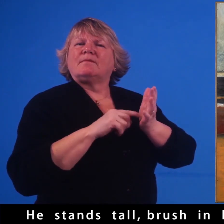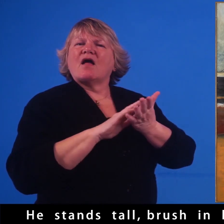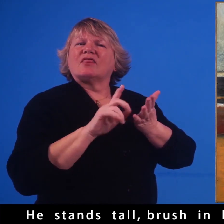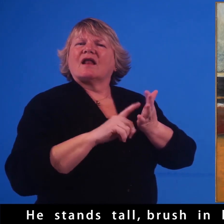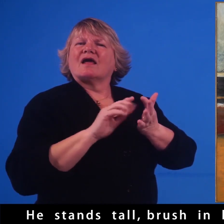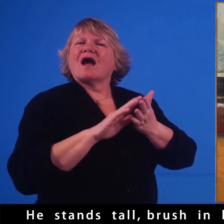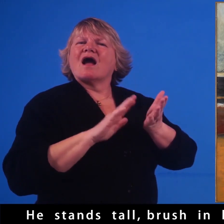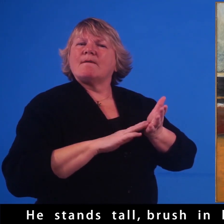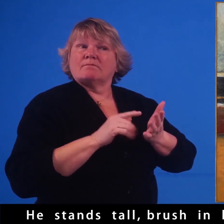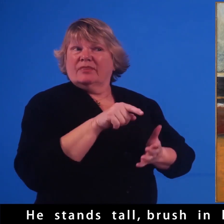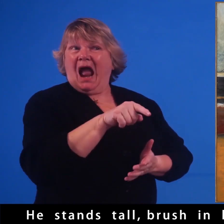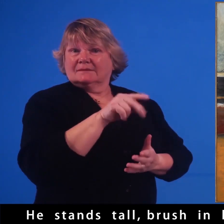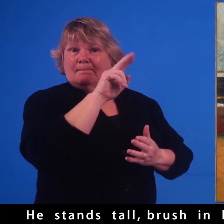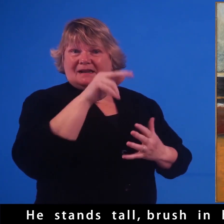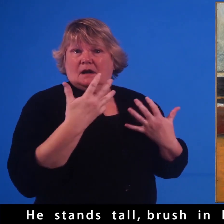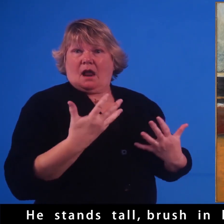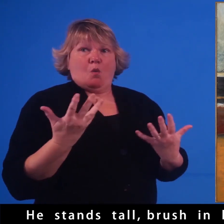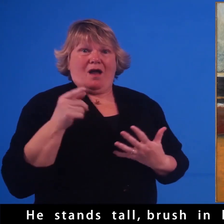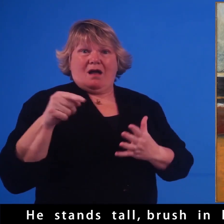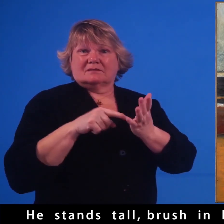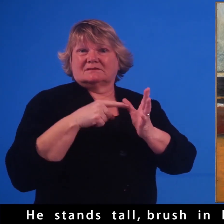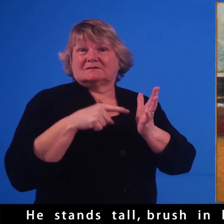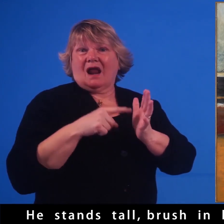of Bethlehem, now in the Tate.